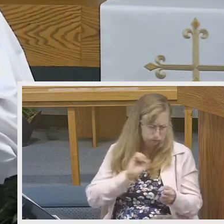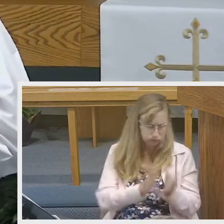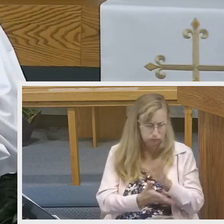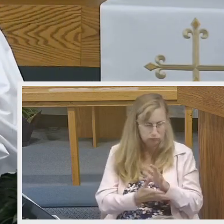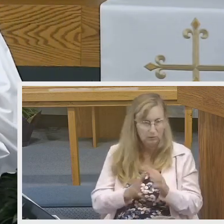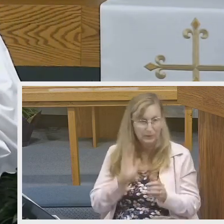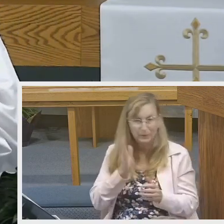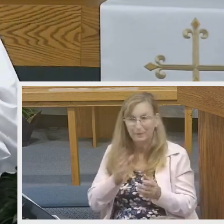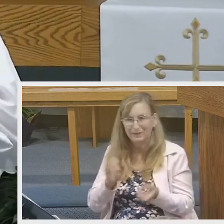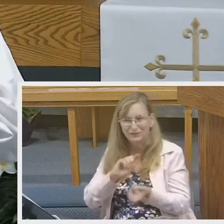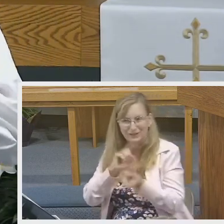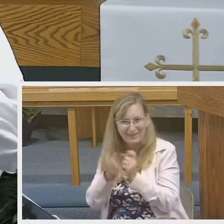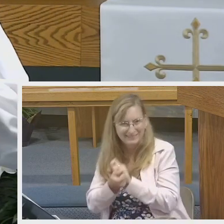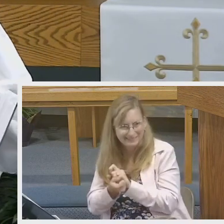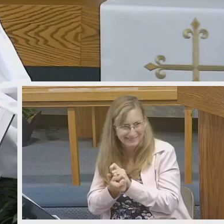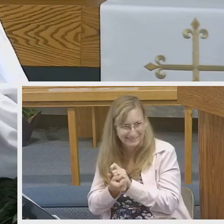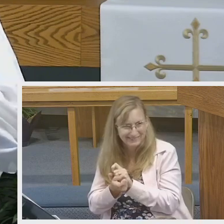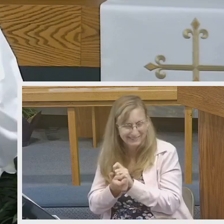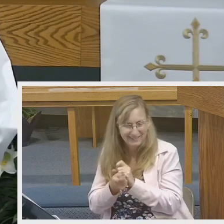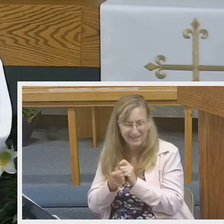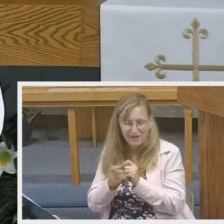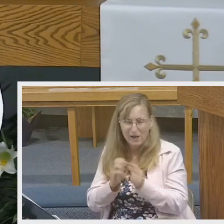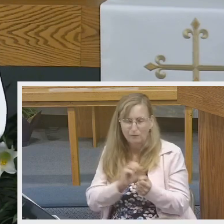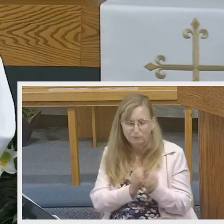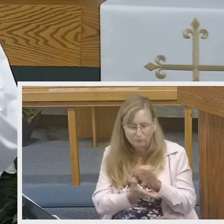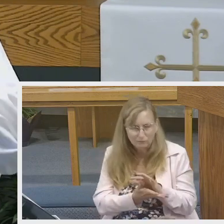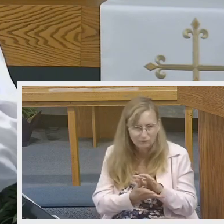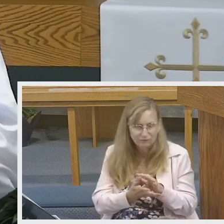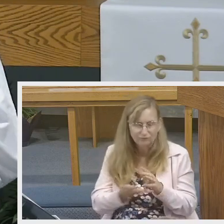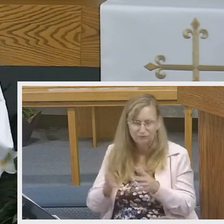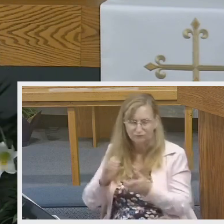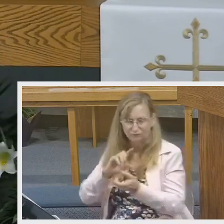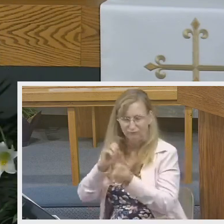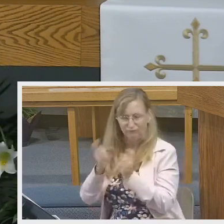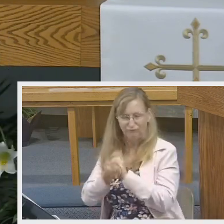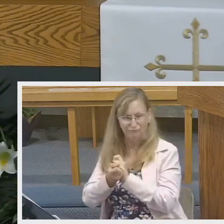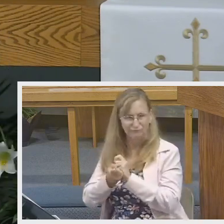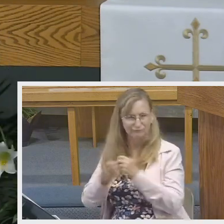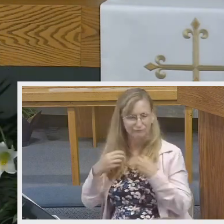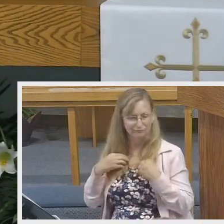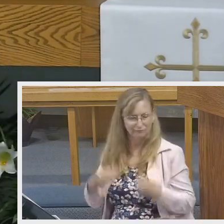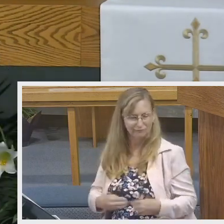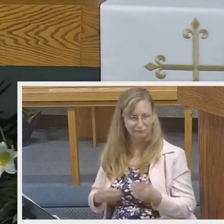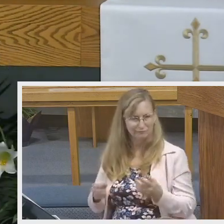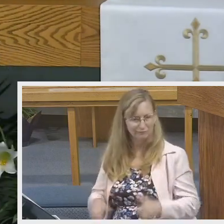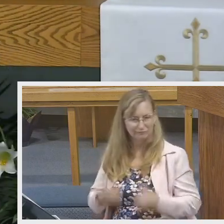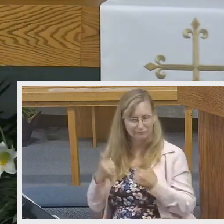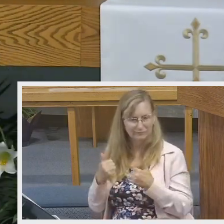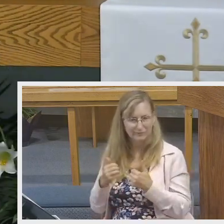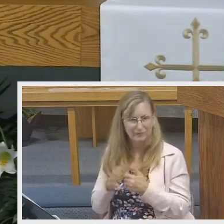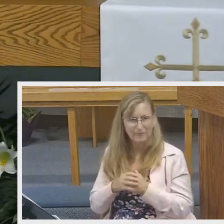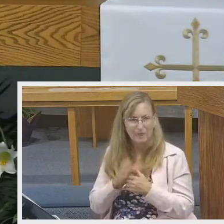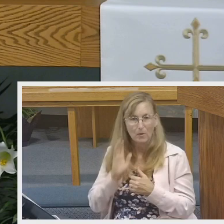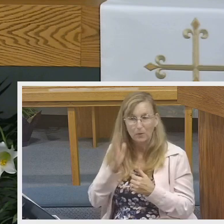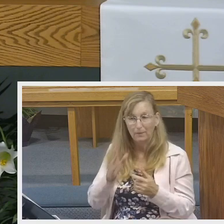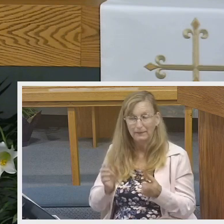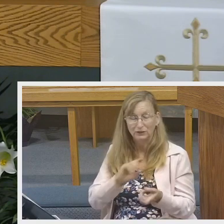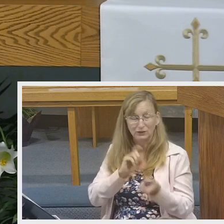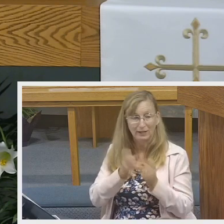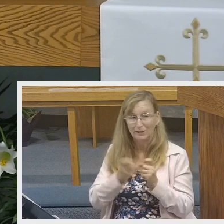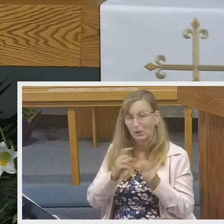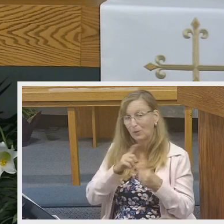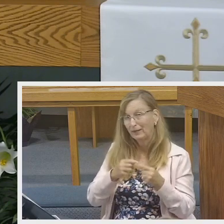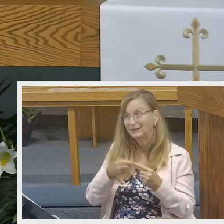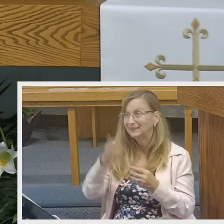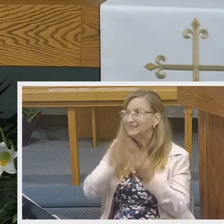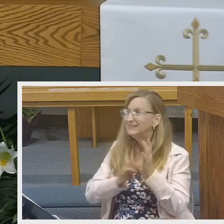changed, that the perishable must put on the imperishable, the mortal puts on the immortal, and so forth. We're going to be changed when Jesus comes